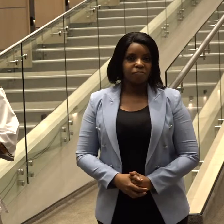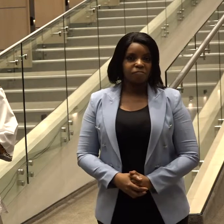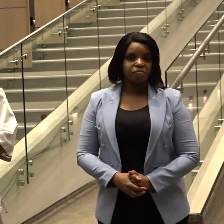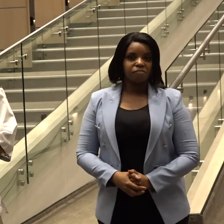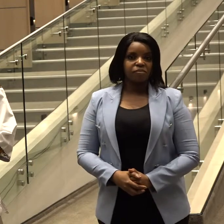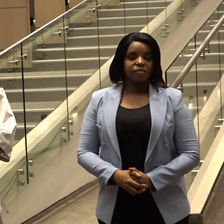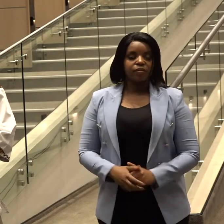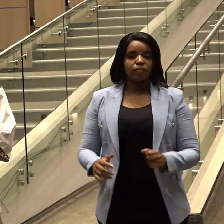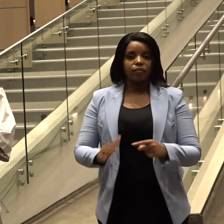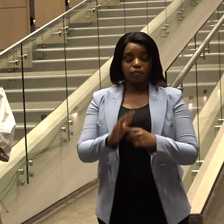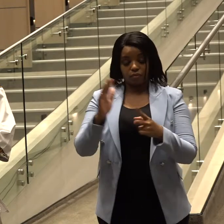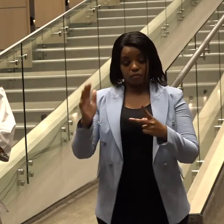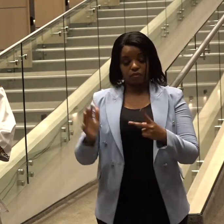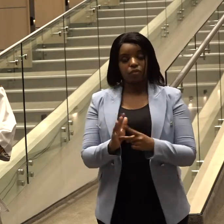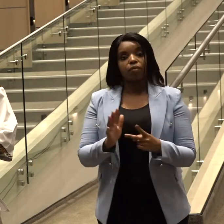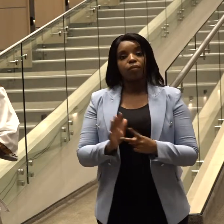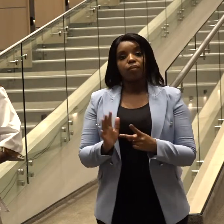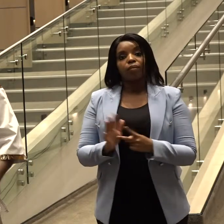secondly